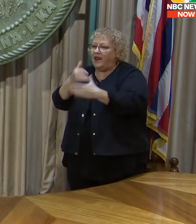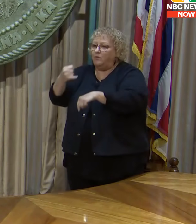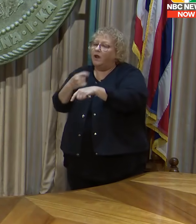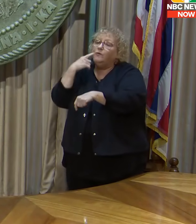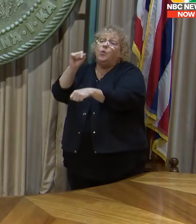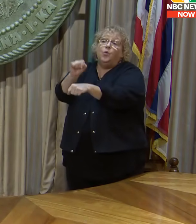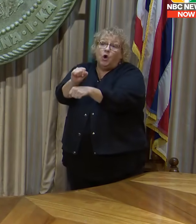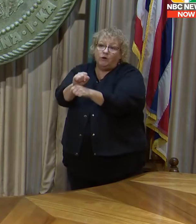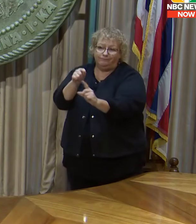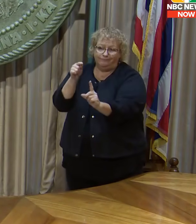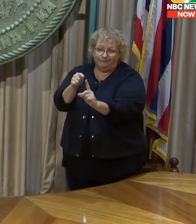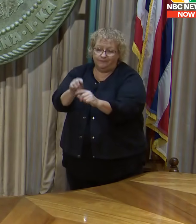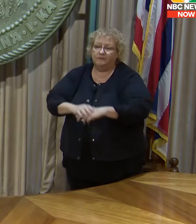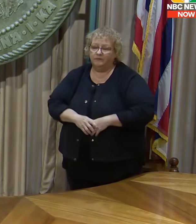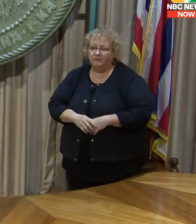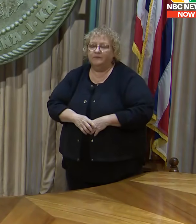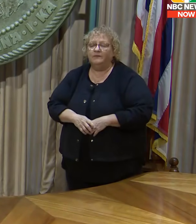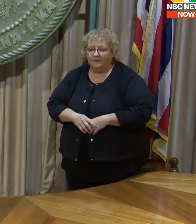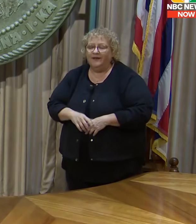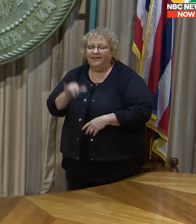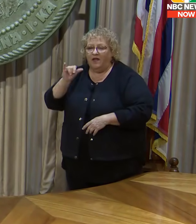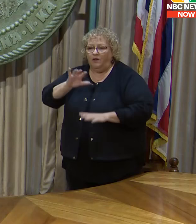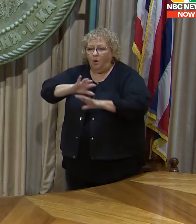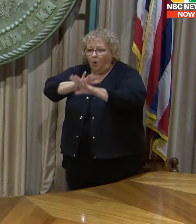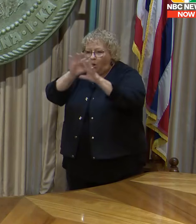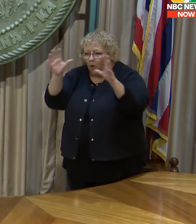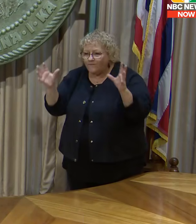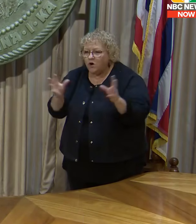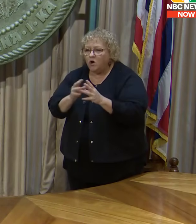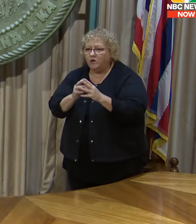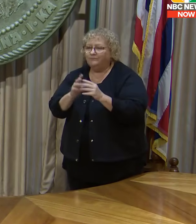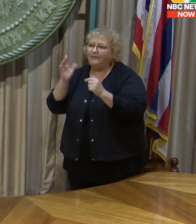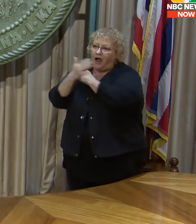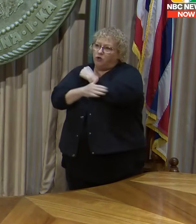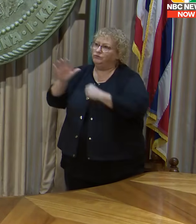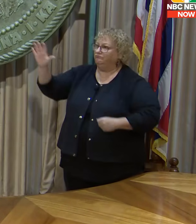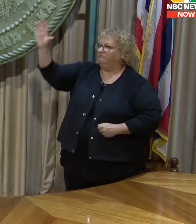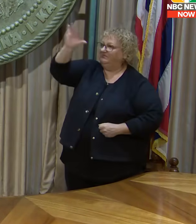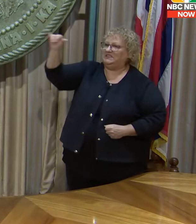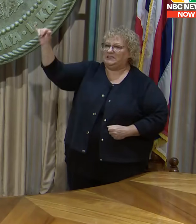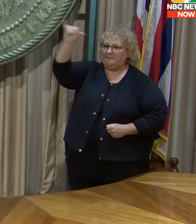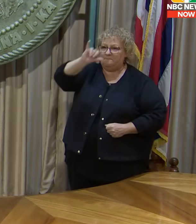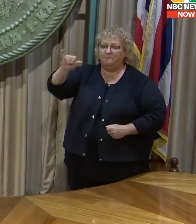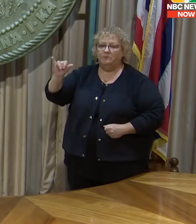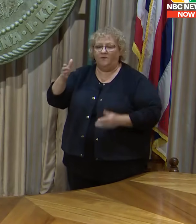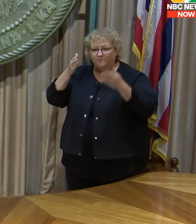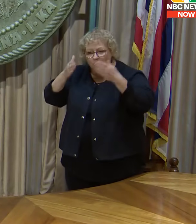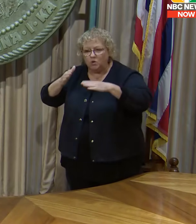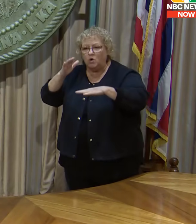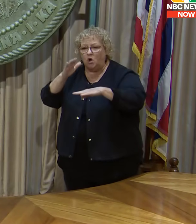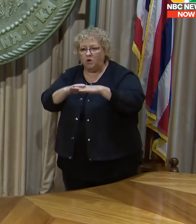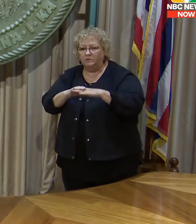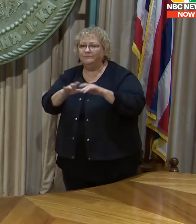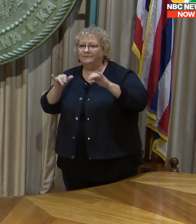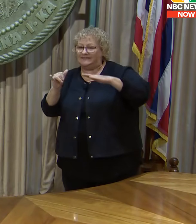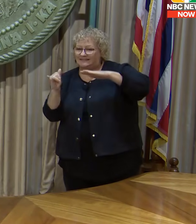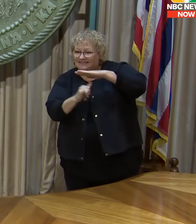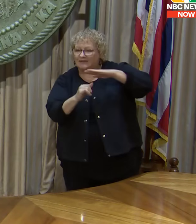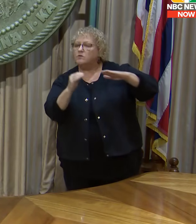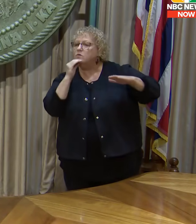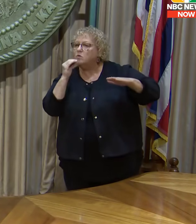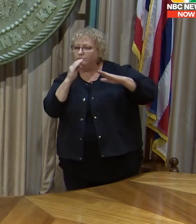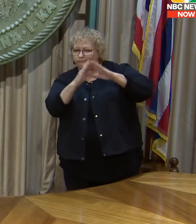as part of the overall countrywide focus on stay at home